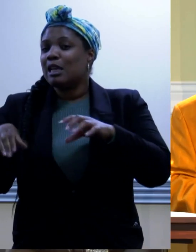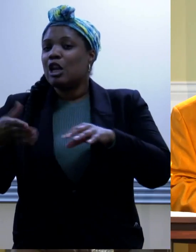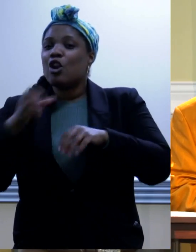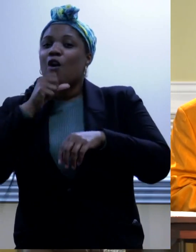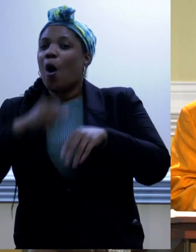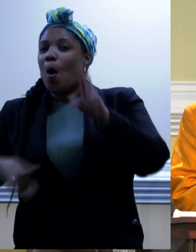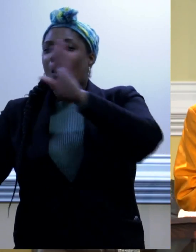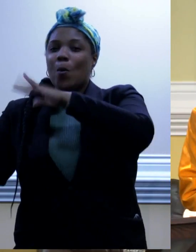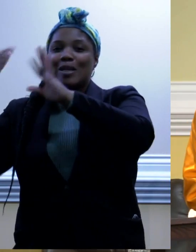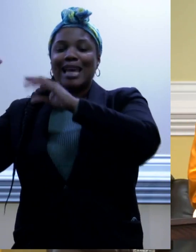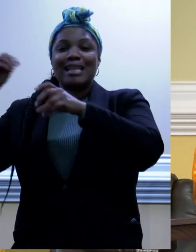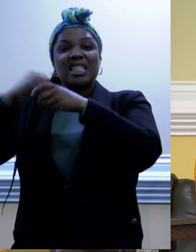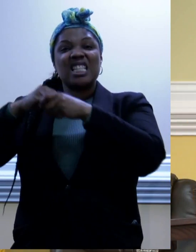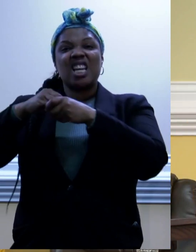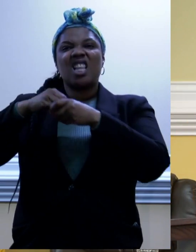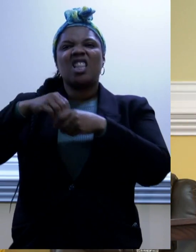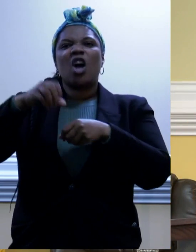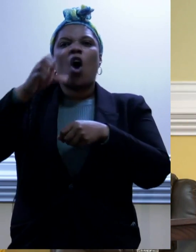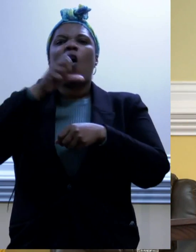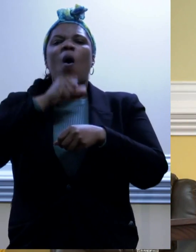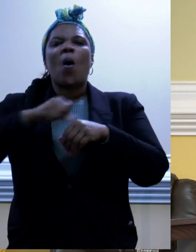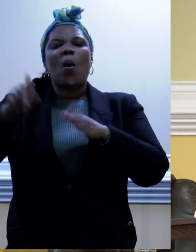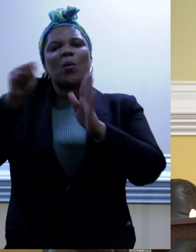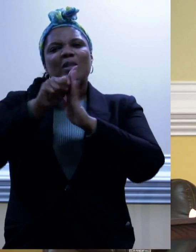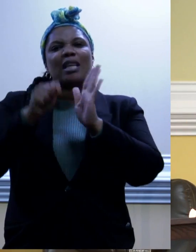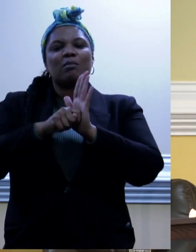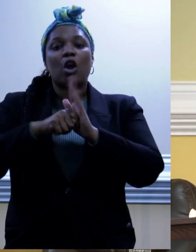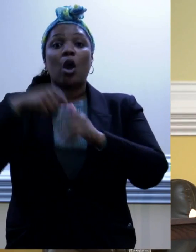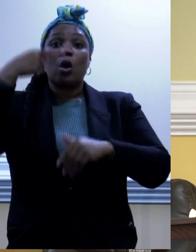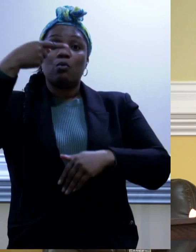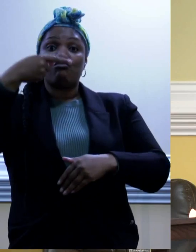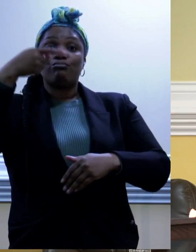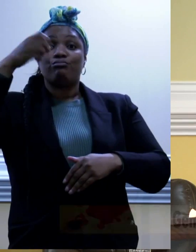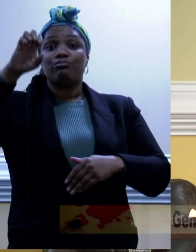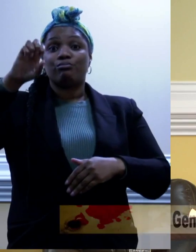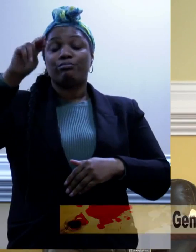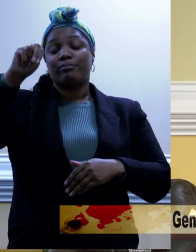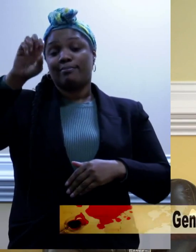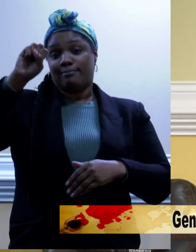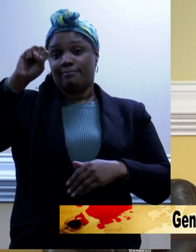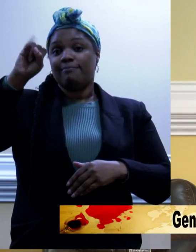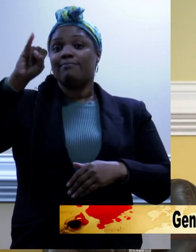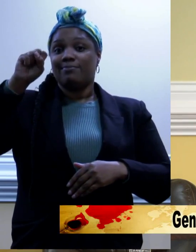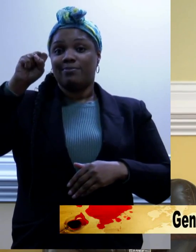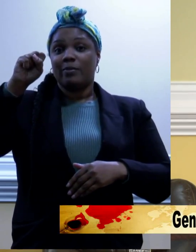into Genesis, the 14th chapter. Genesis, the 14th chapter.